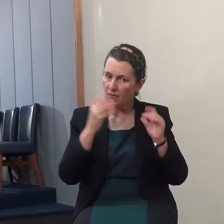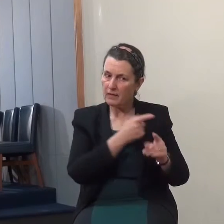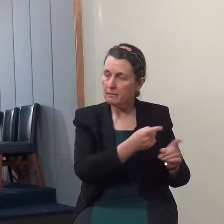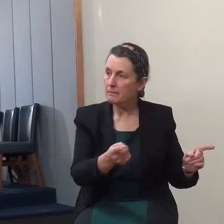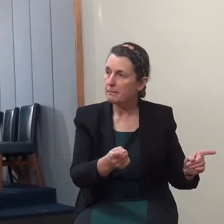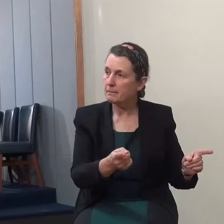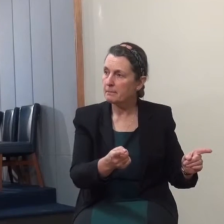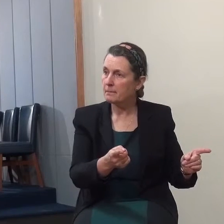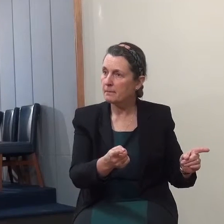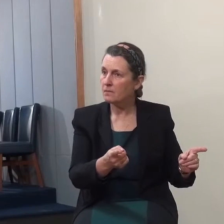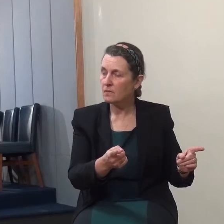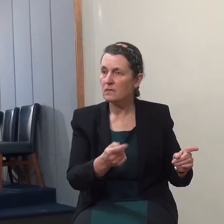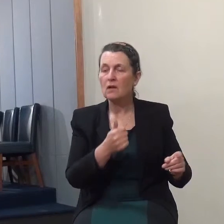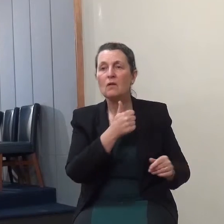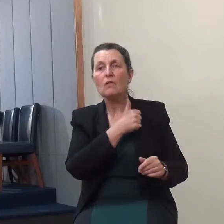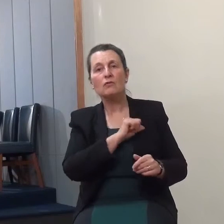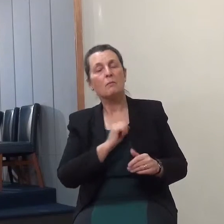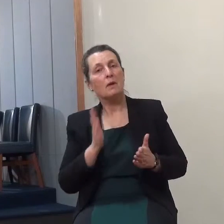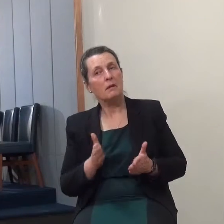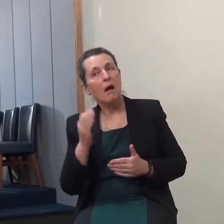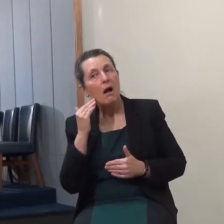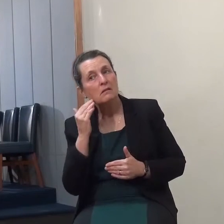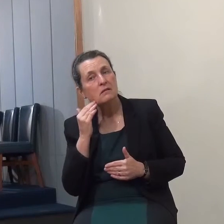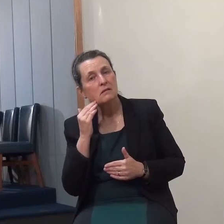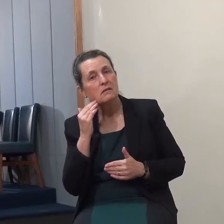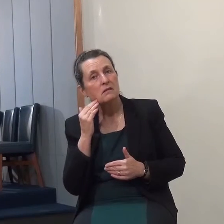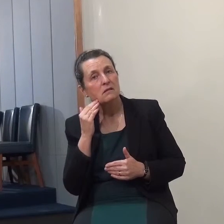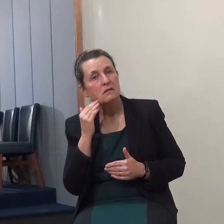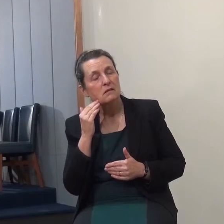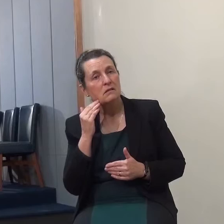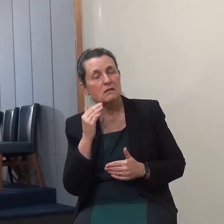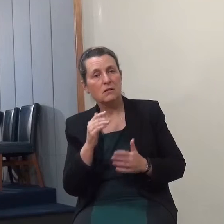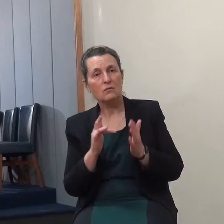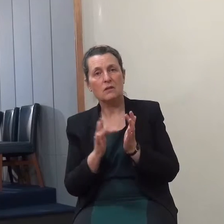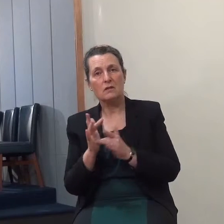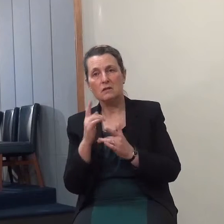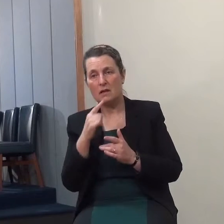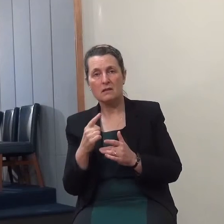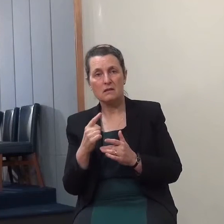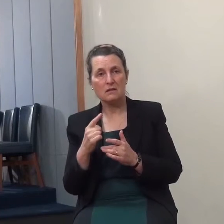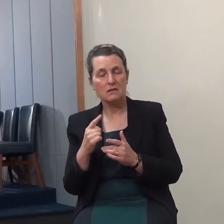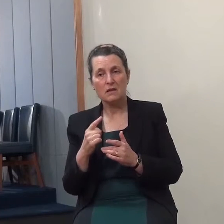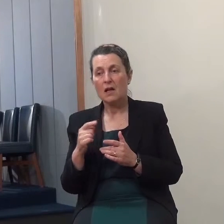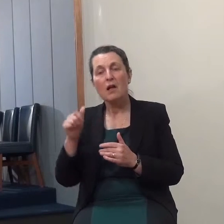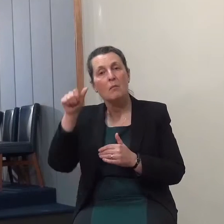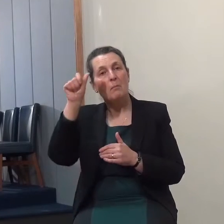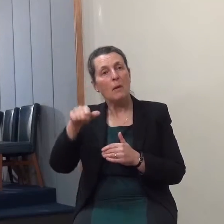to be kindly people. Blessed are the merciful. That's the